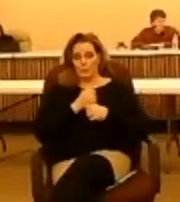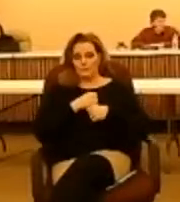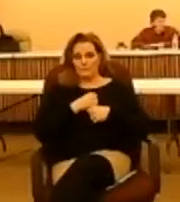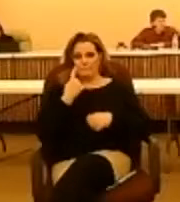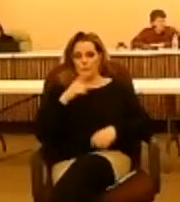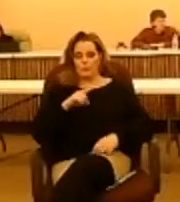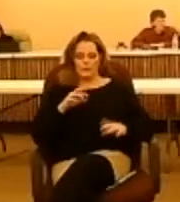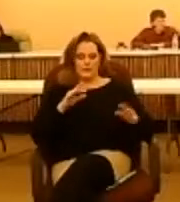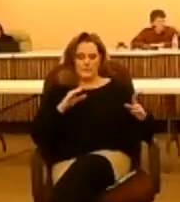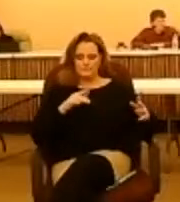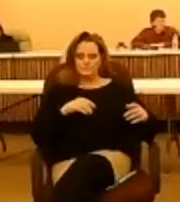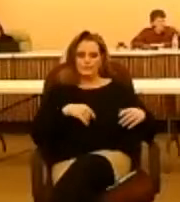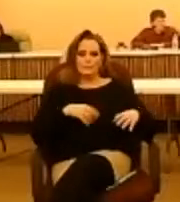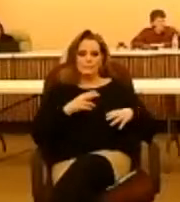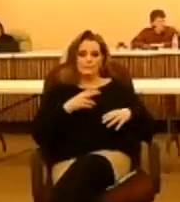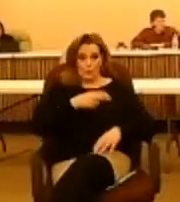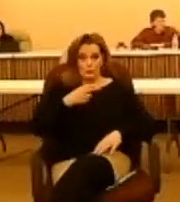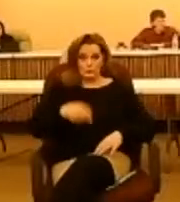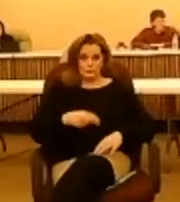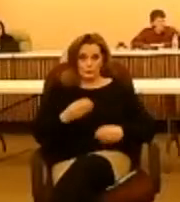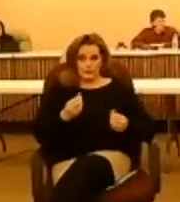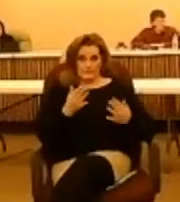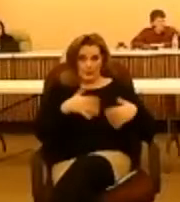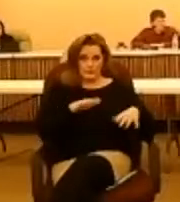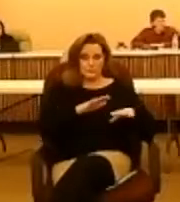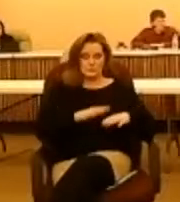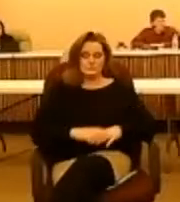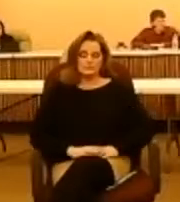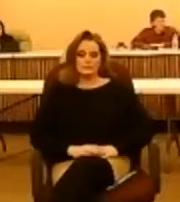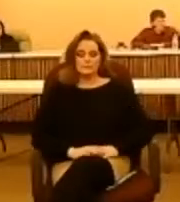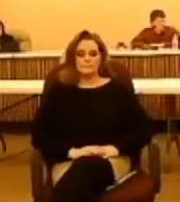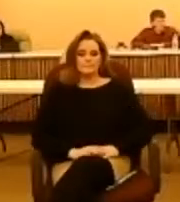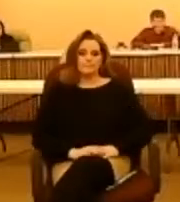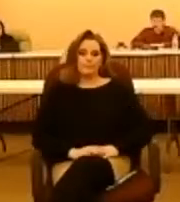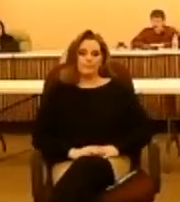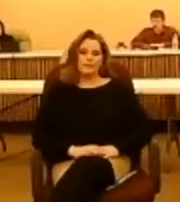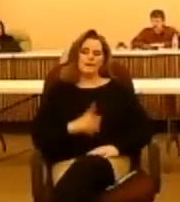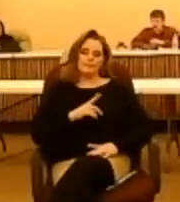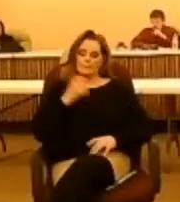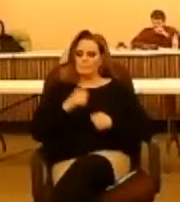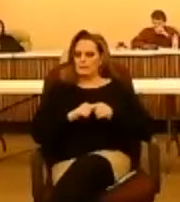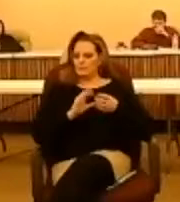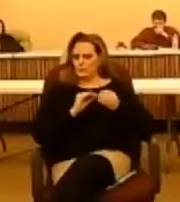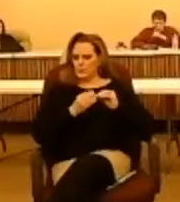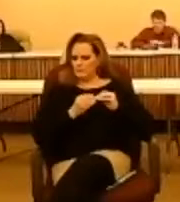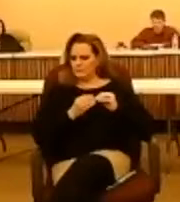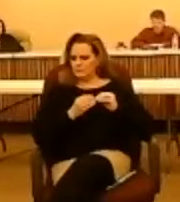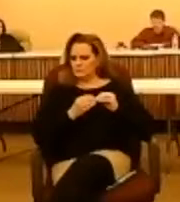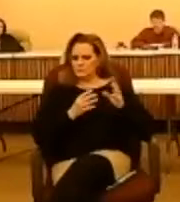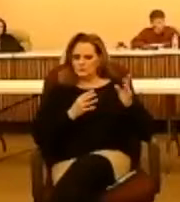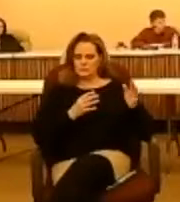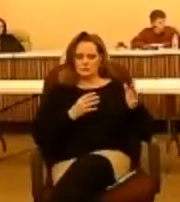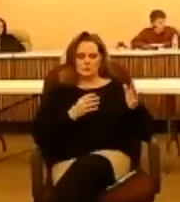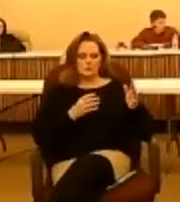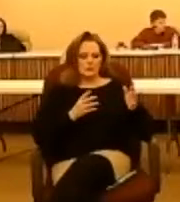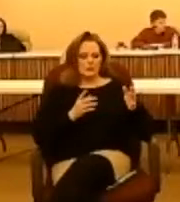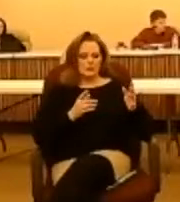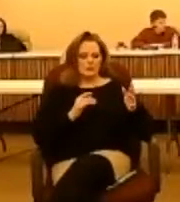the historic properties. And if I remember the numbers, and Jess and